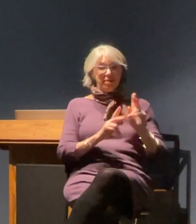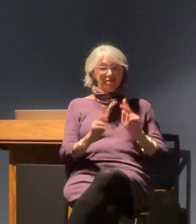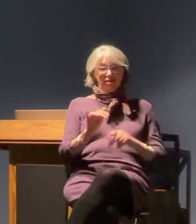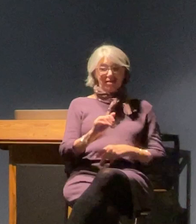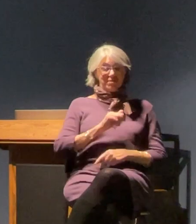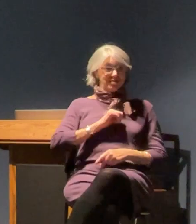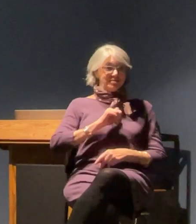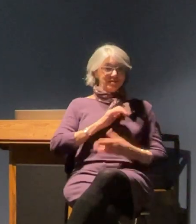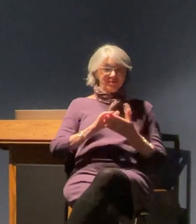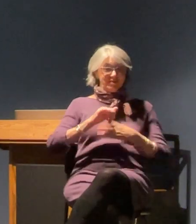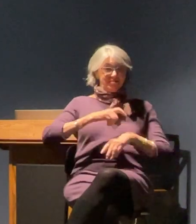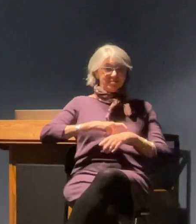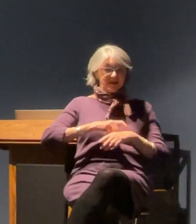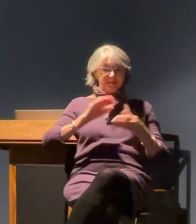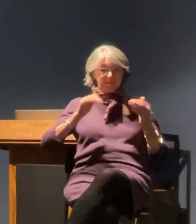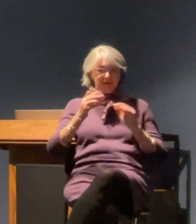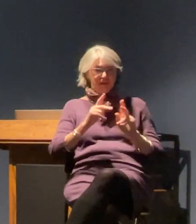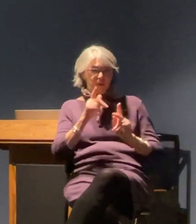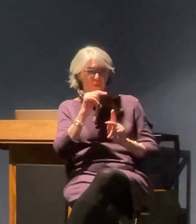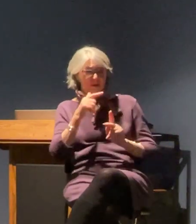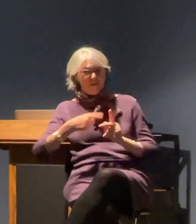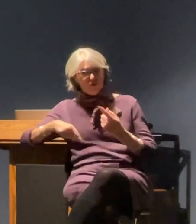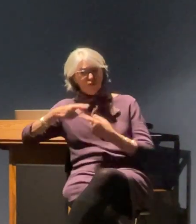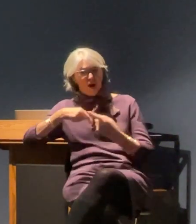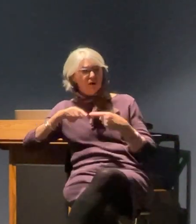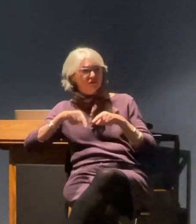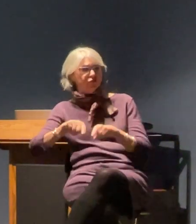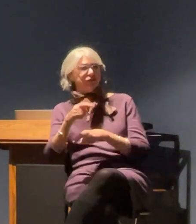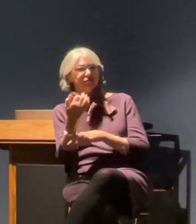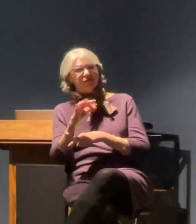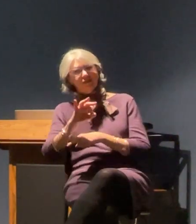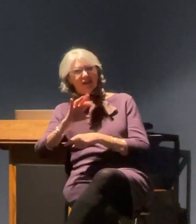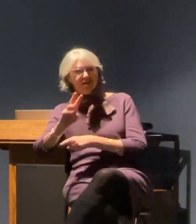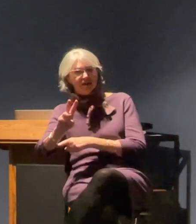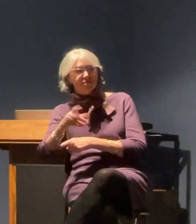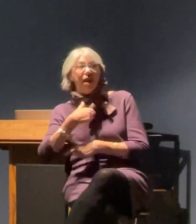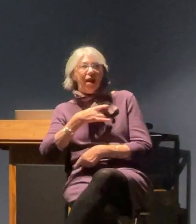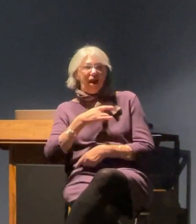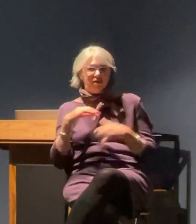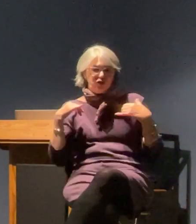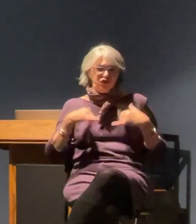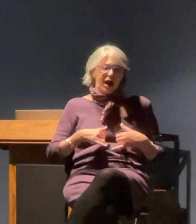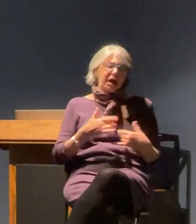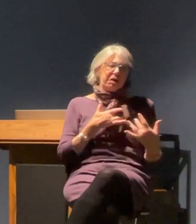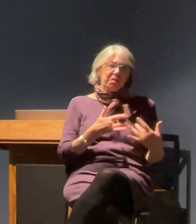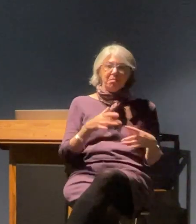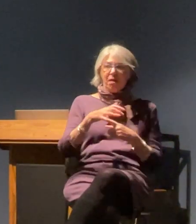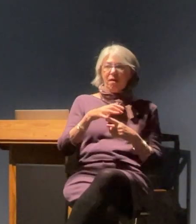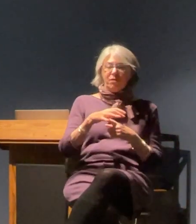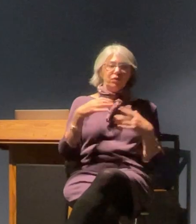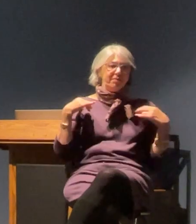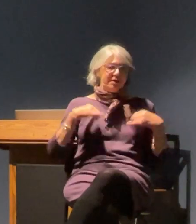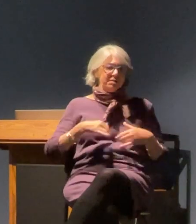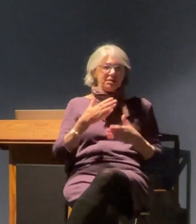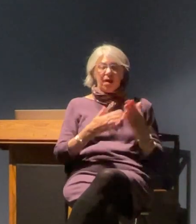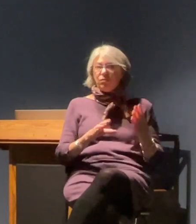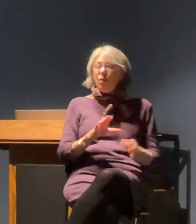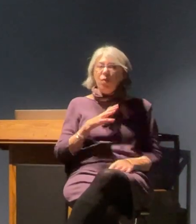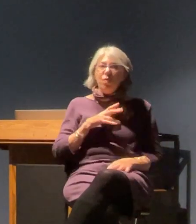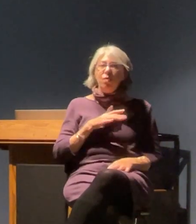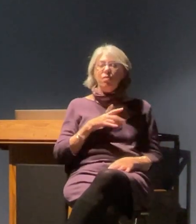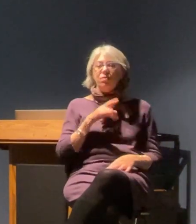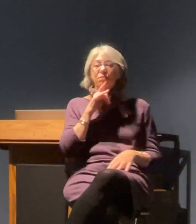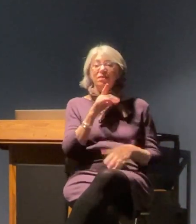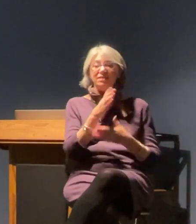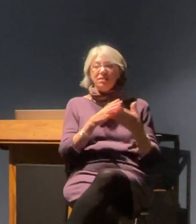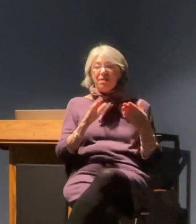like myself at the time, compared to people who might have been around during '96, liked the jacket. It was a trendy piece. Some of them were classic.